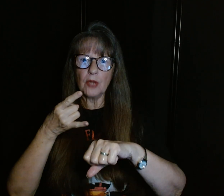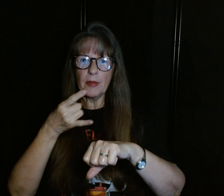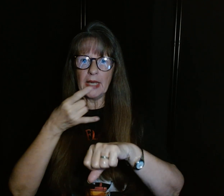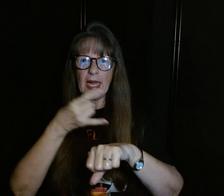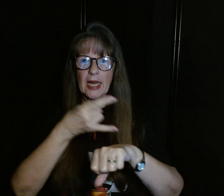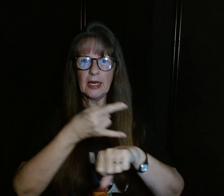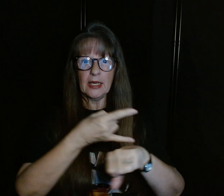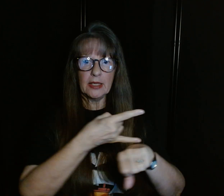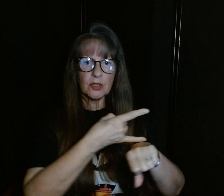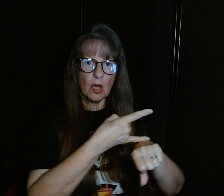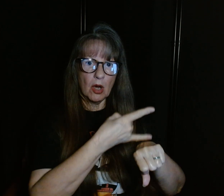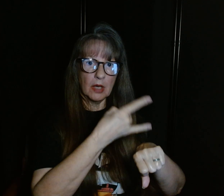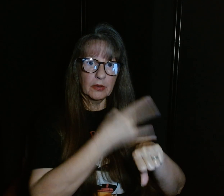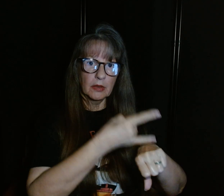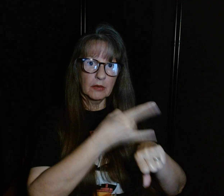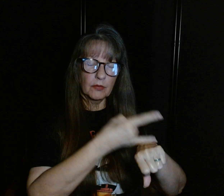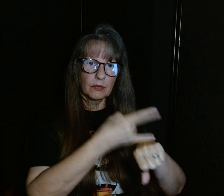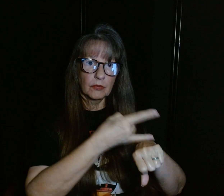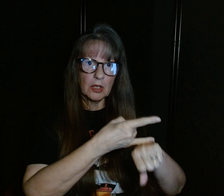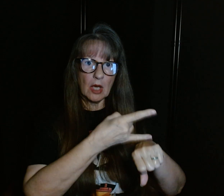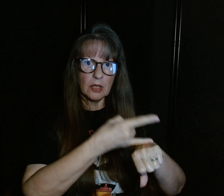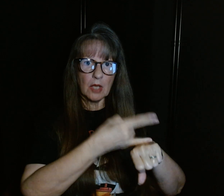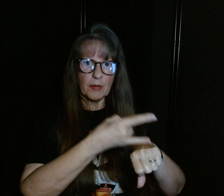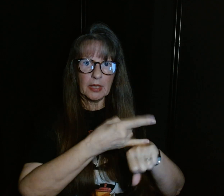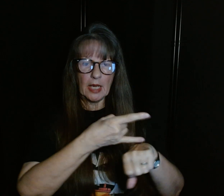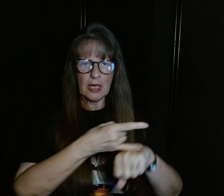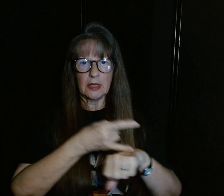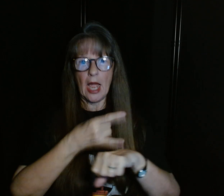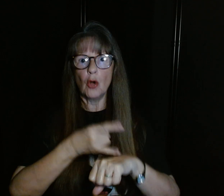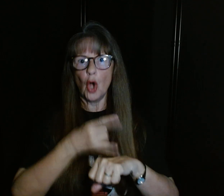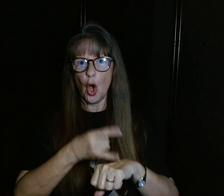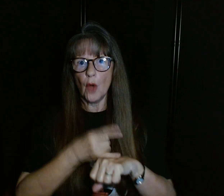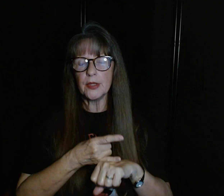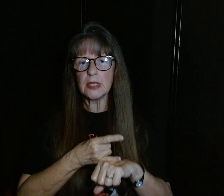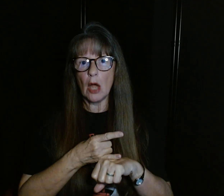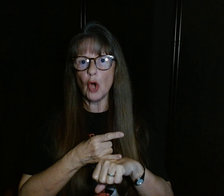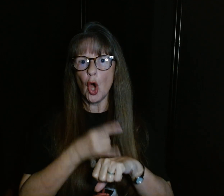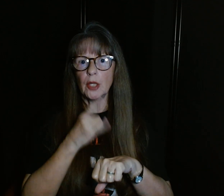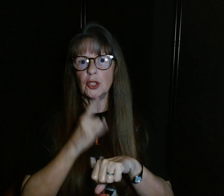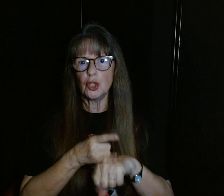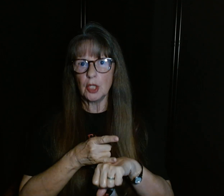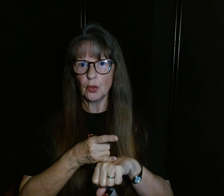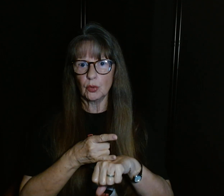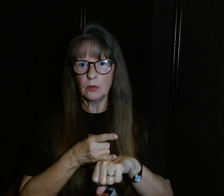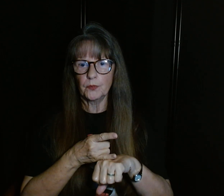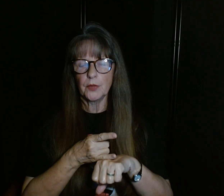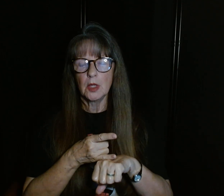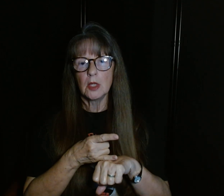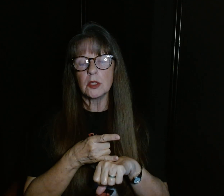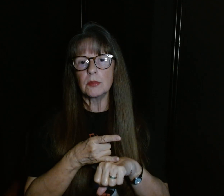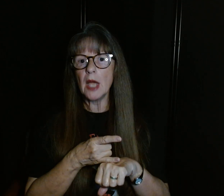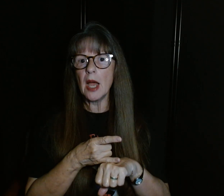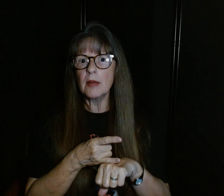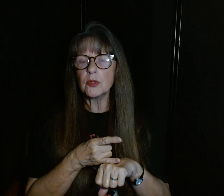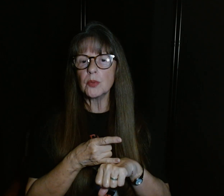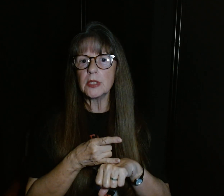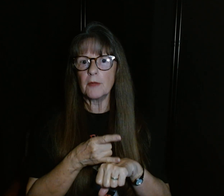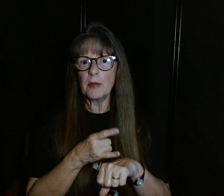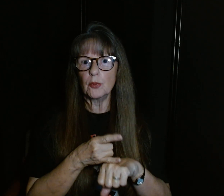dominant hand, and it's on the non-dominant hand, alcohol. This is alcohol in general. Sometimes with deaf people, you